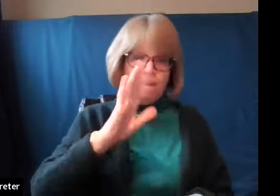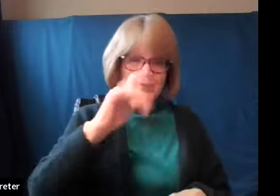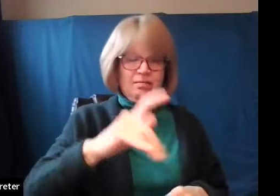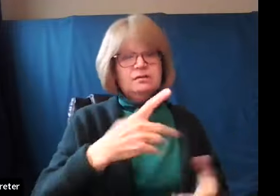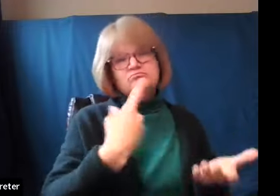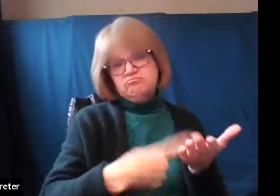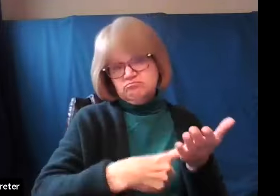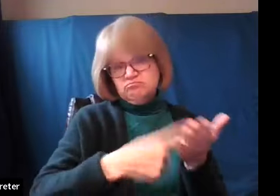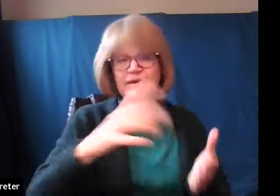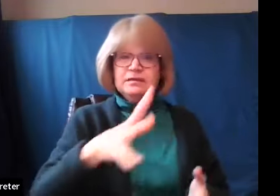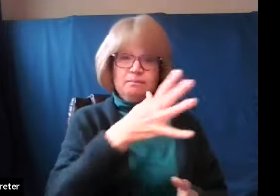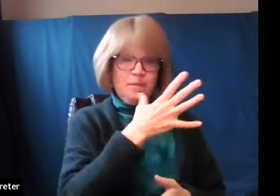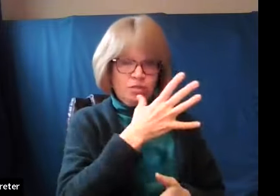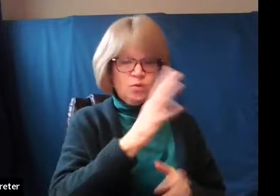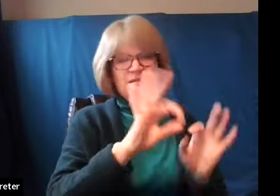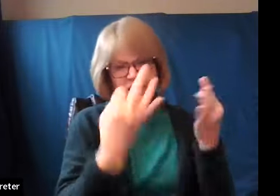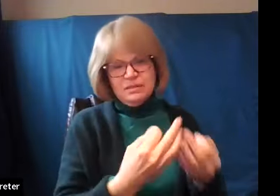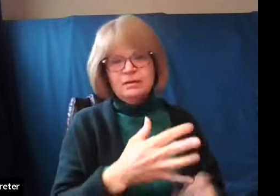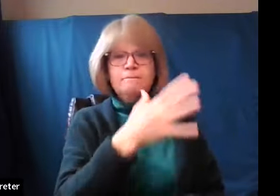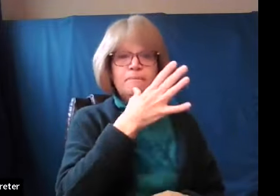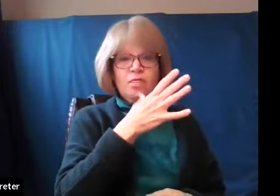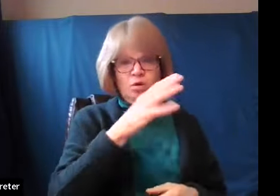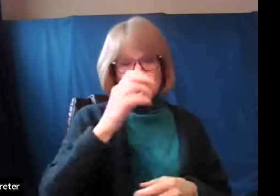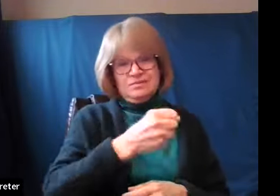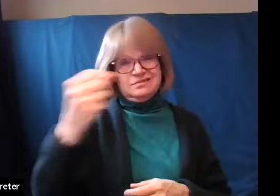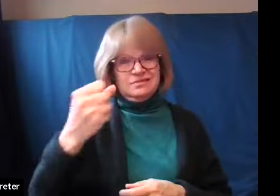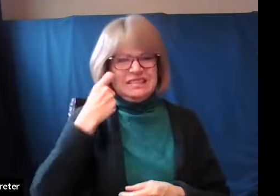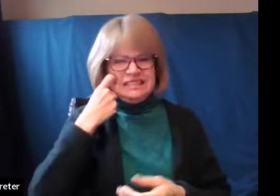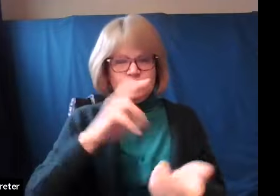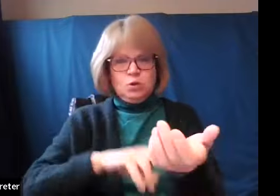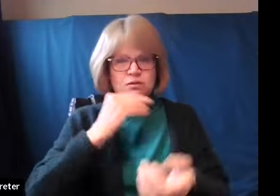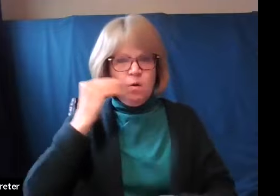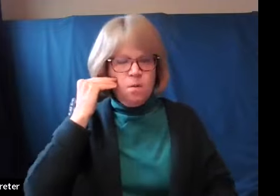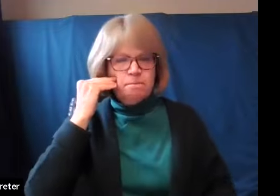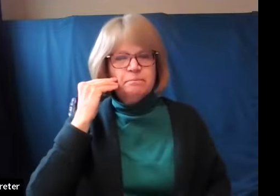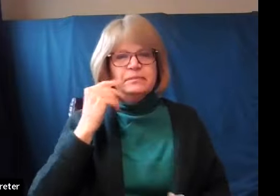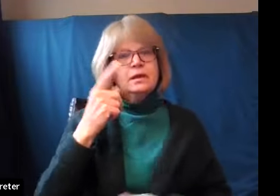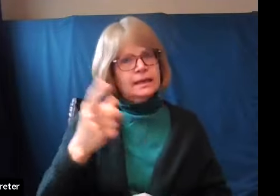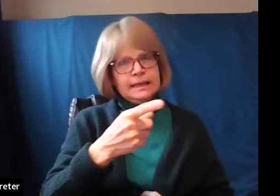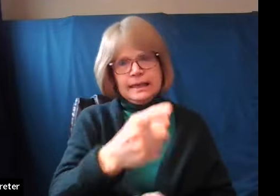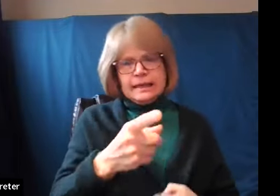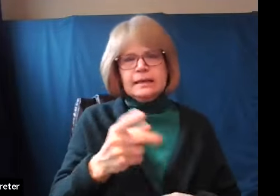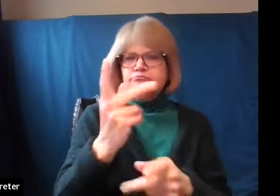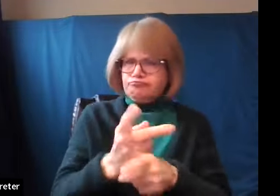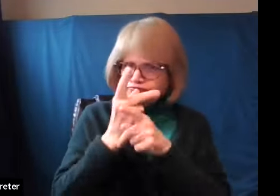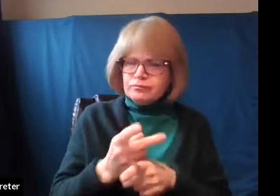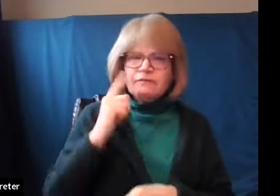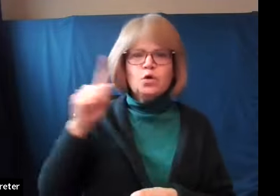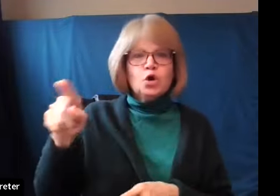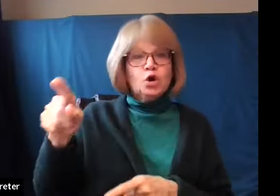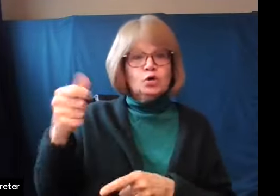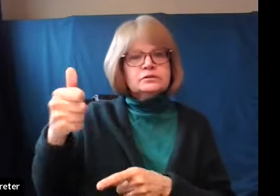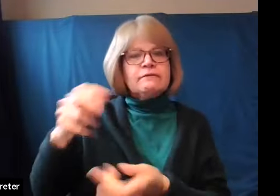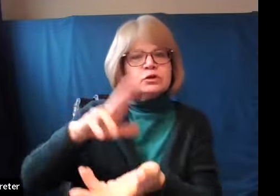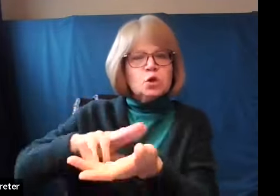particularly his mother, who recently took residence in a nursing home. He conveyed how diligently he cared for her, a nurse, in her